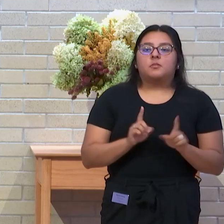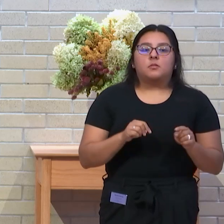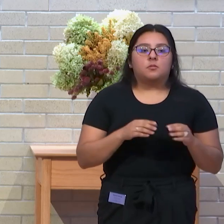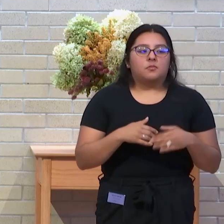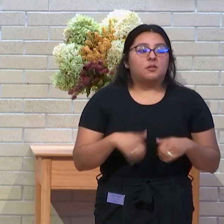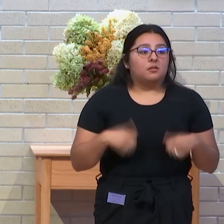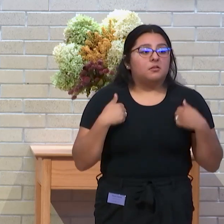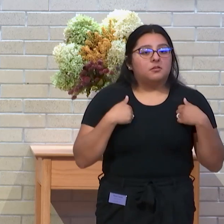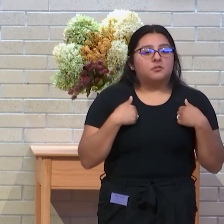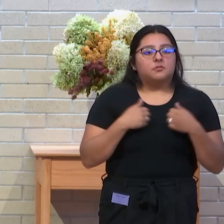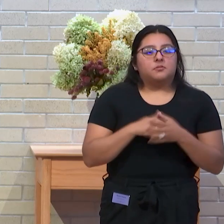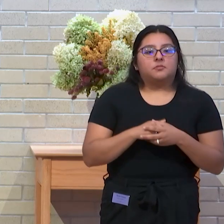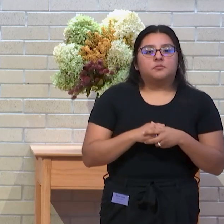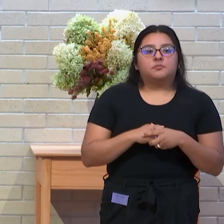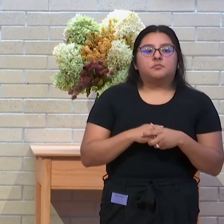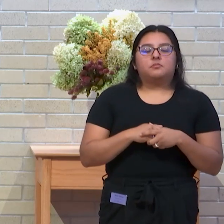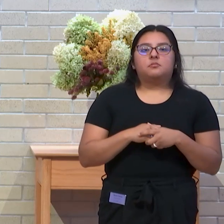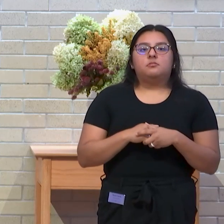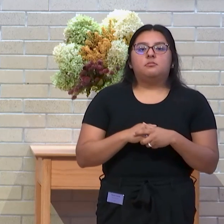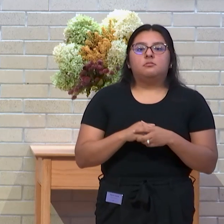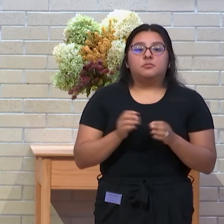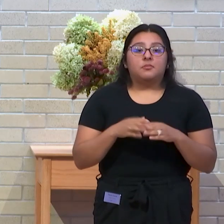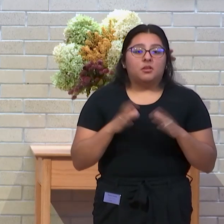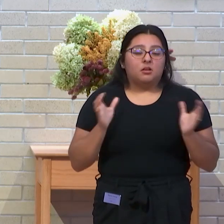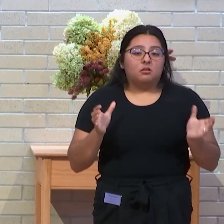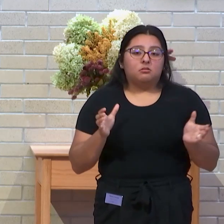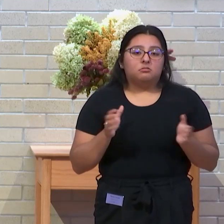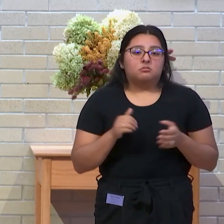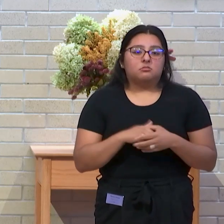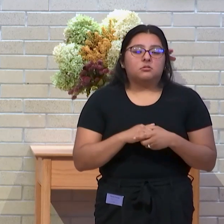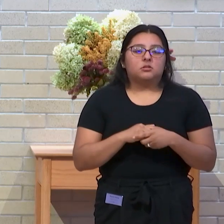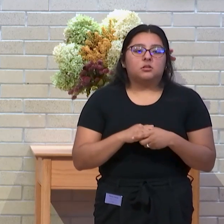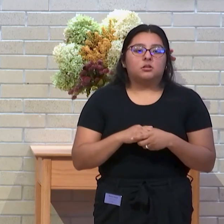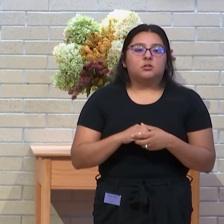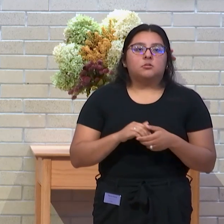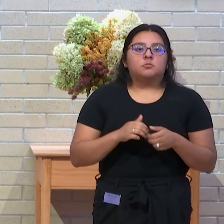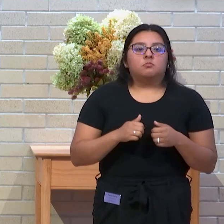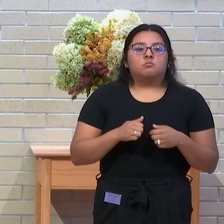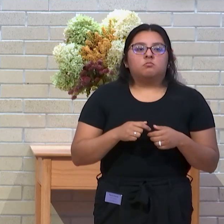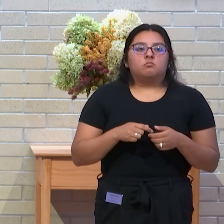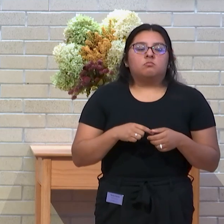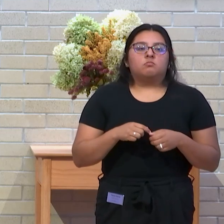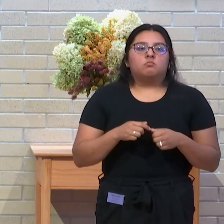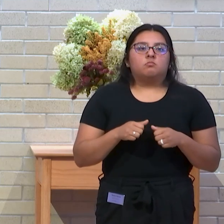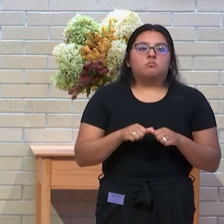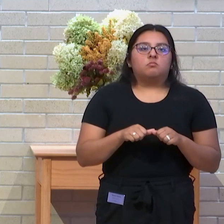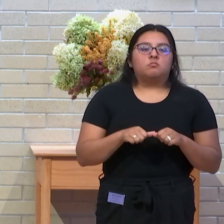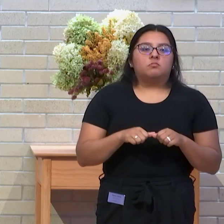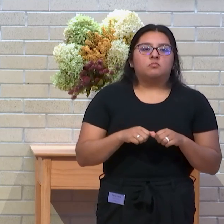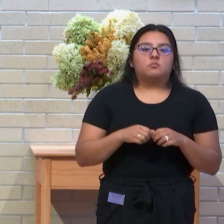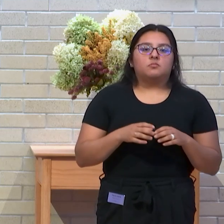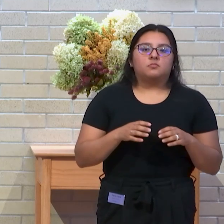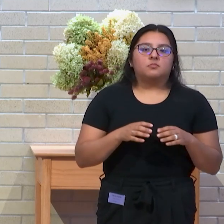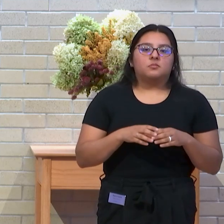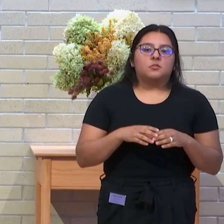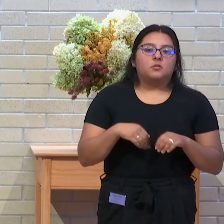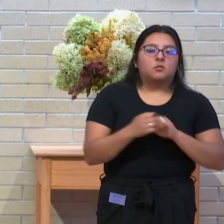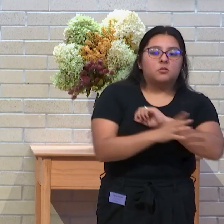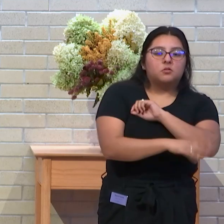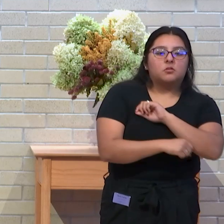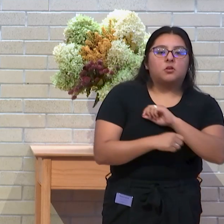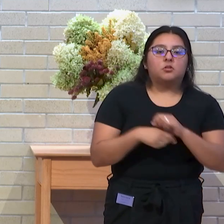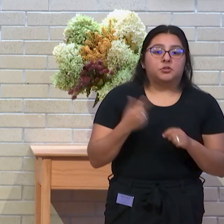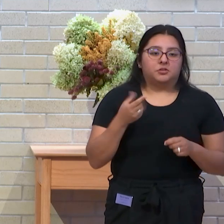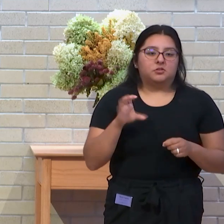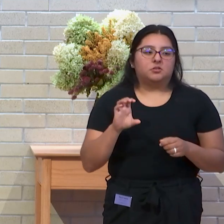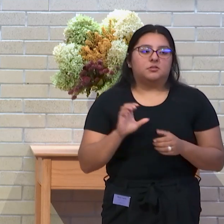families. And that takes a lot of cooperation, between Goshen College and the country you're staying in. And